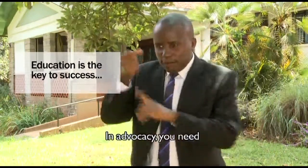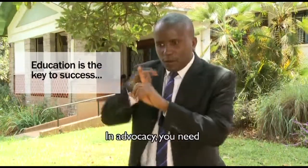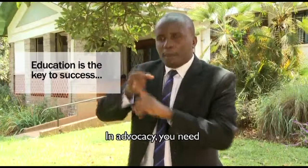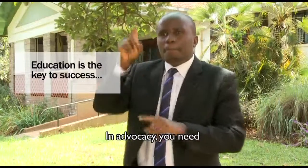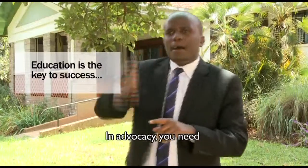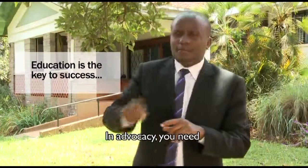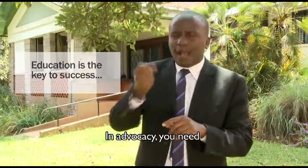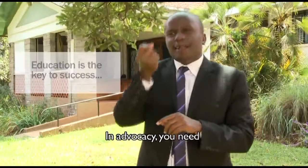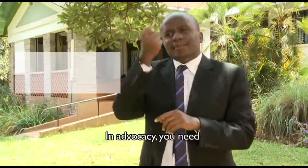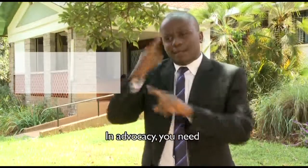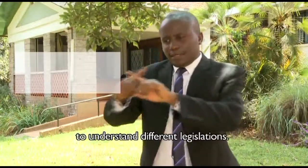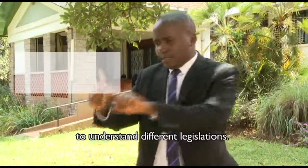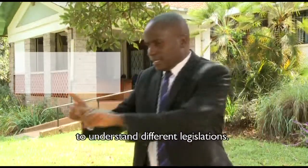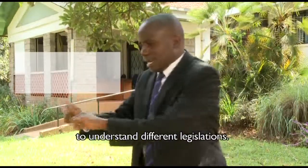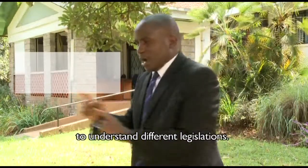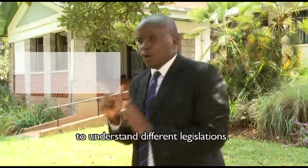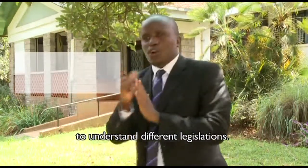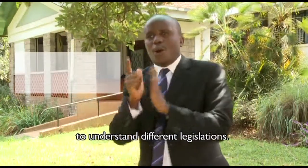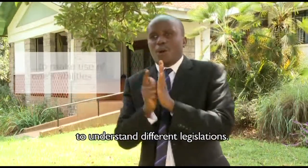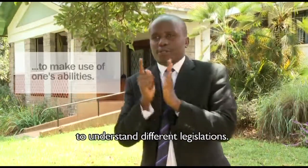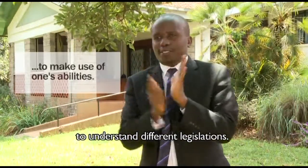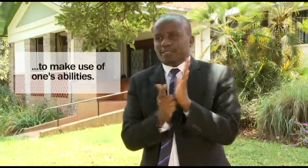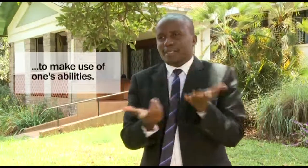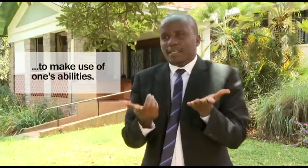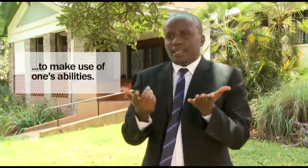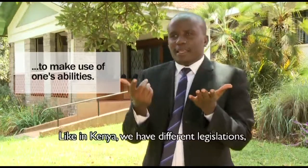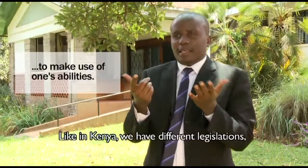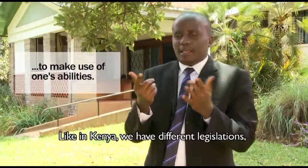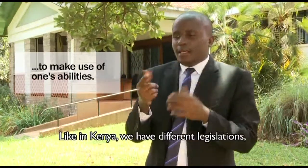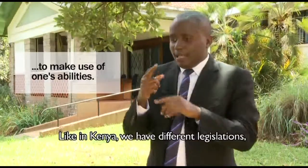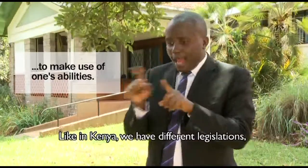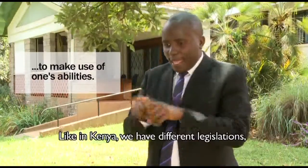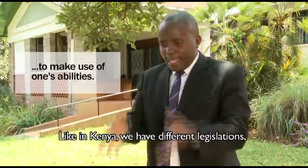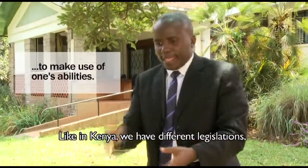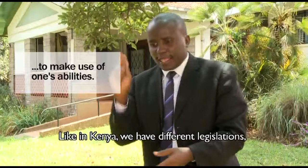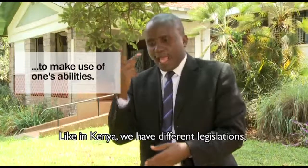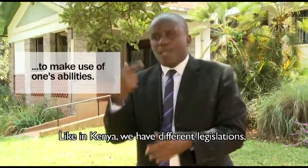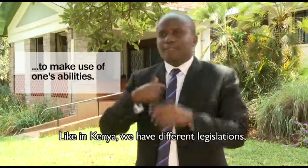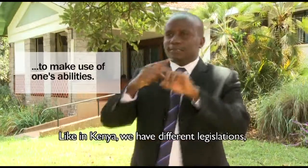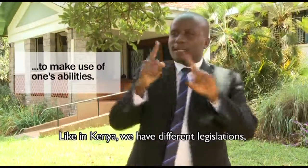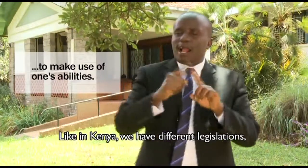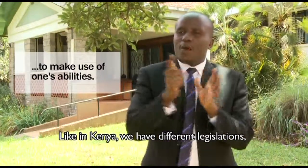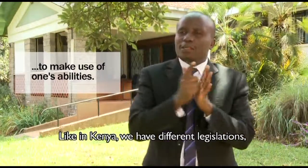In advocacy, you need to understand different legislation. Like in Kenya, we have different legislations.